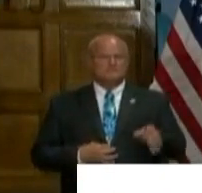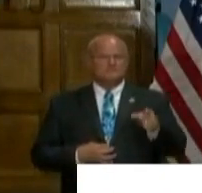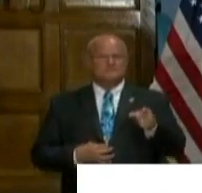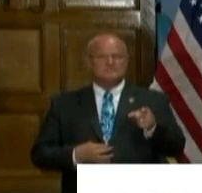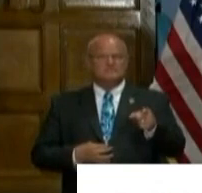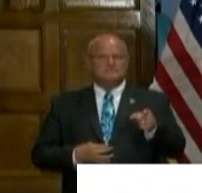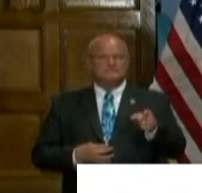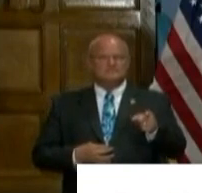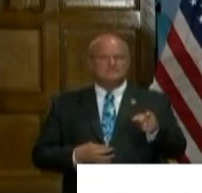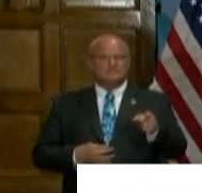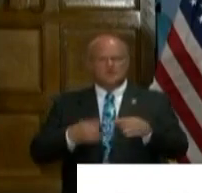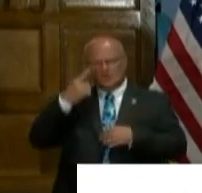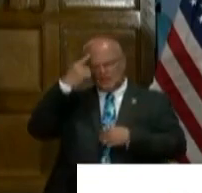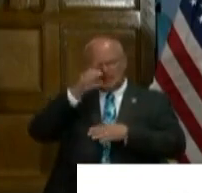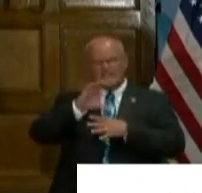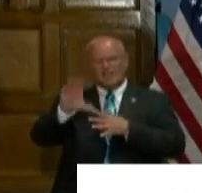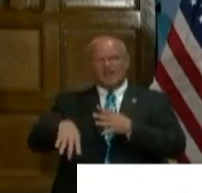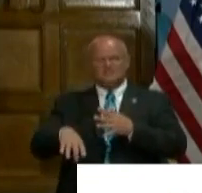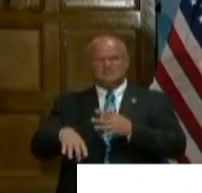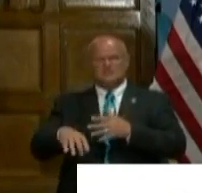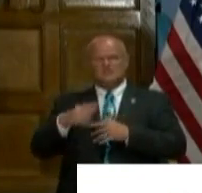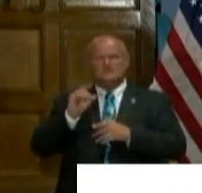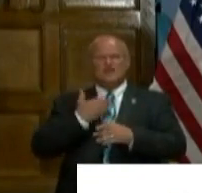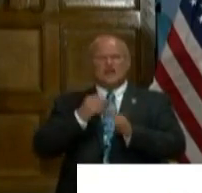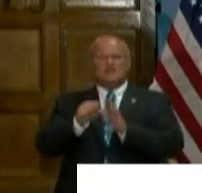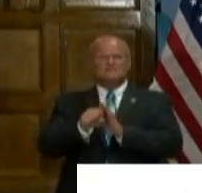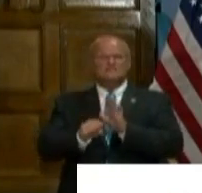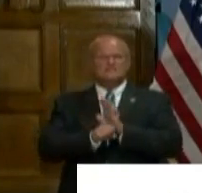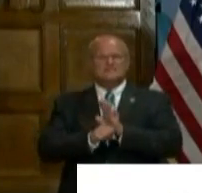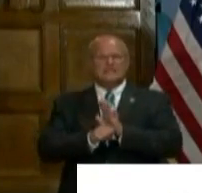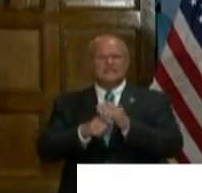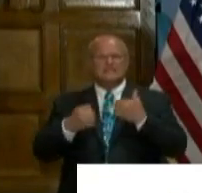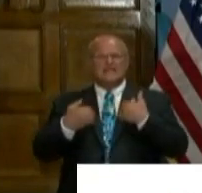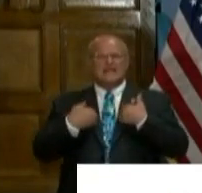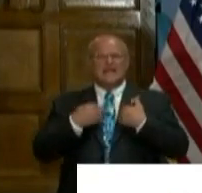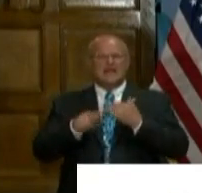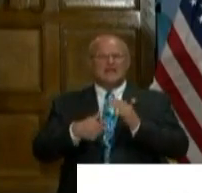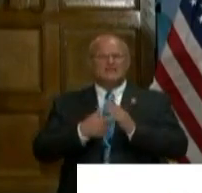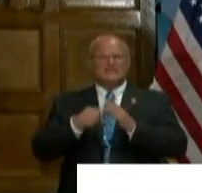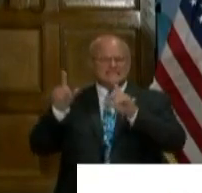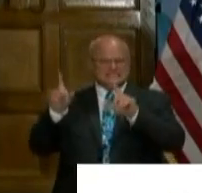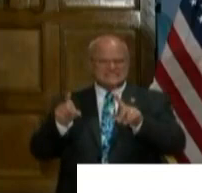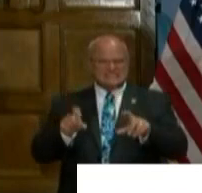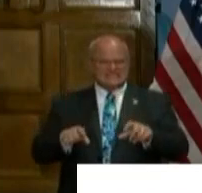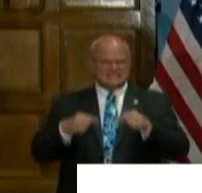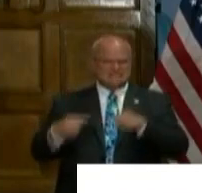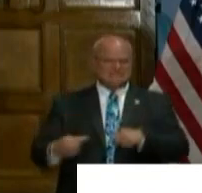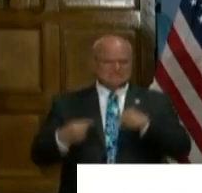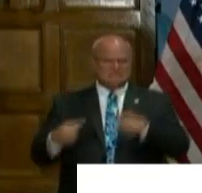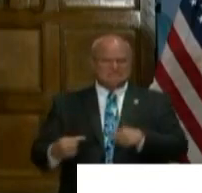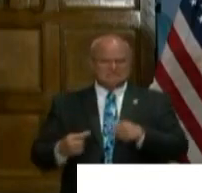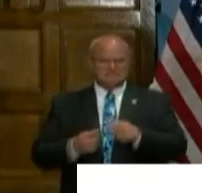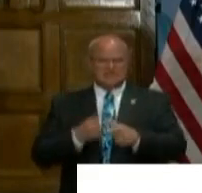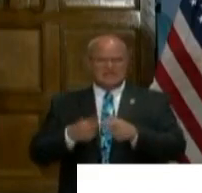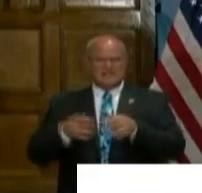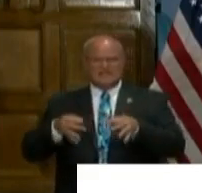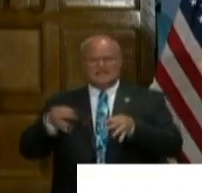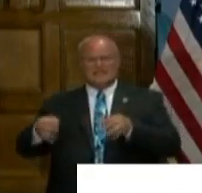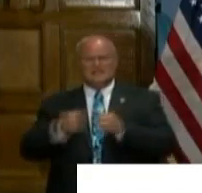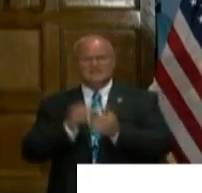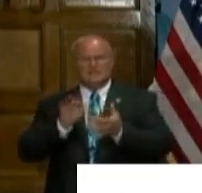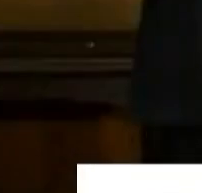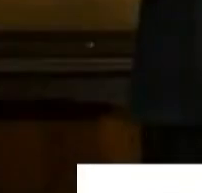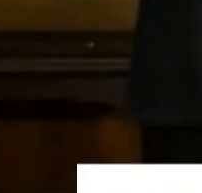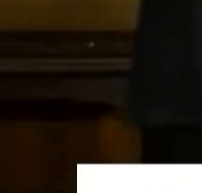Yes? What do you think the consequences will be for our state to have this testing struggle and then the delays with the